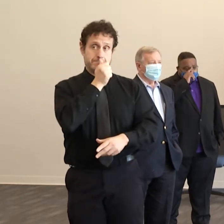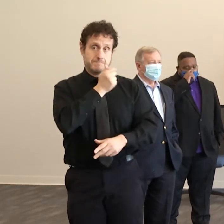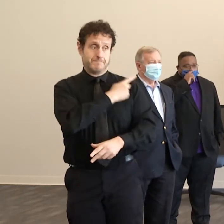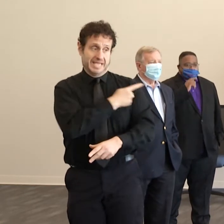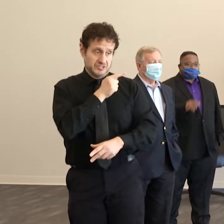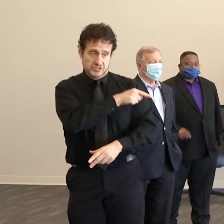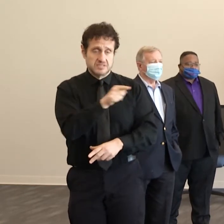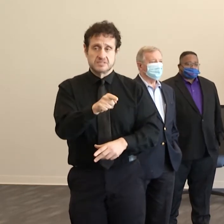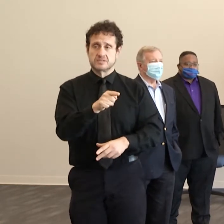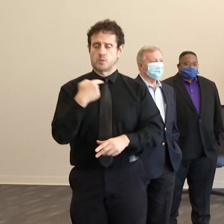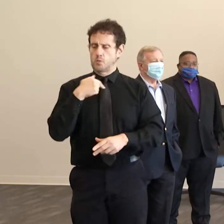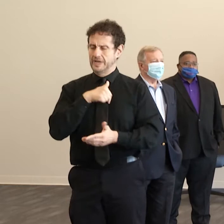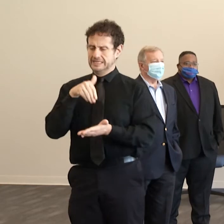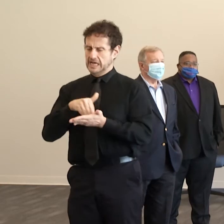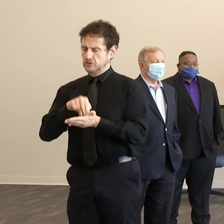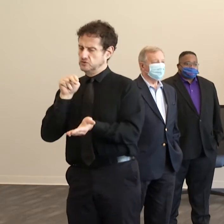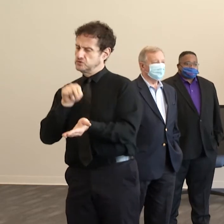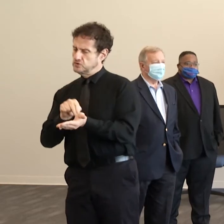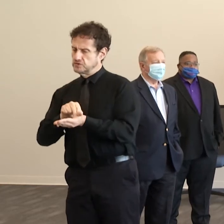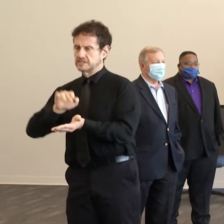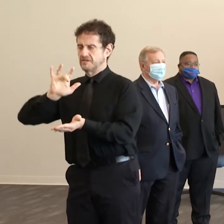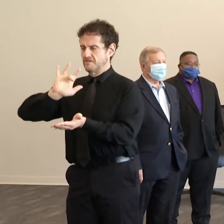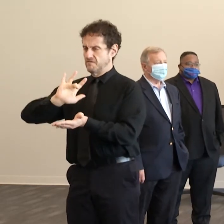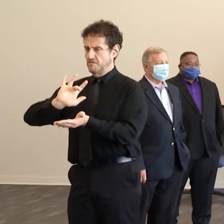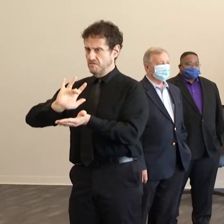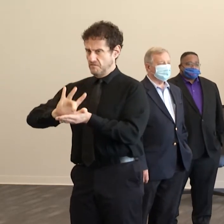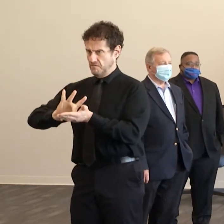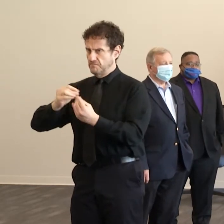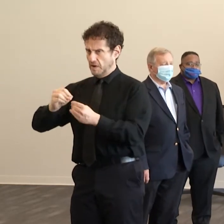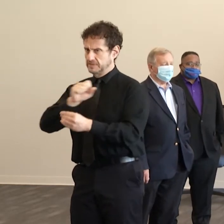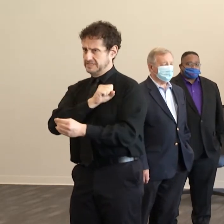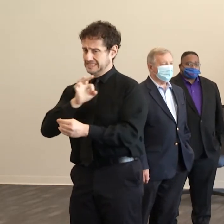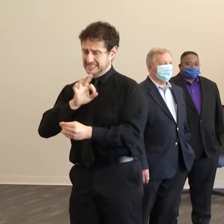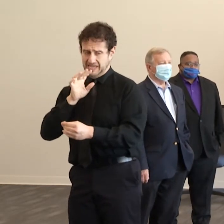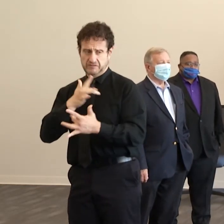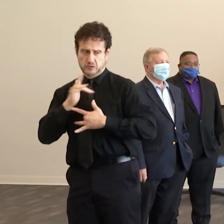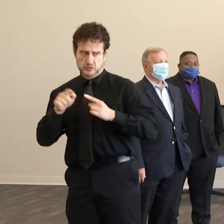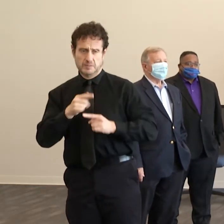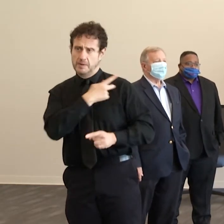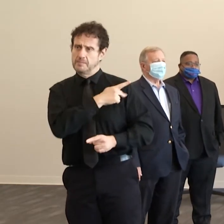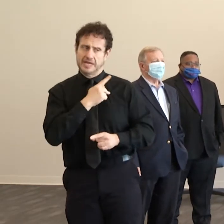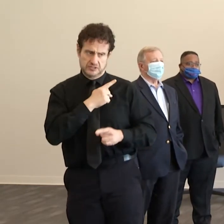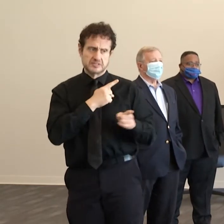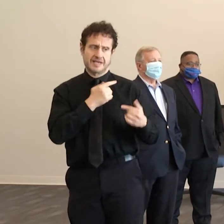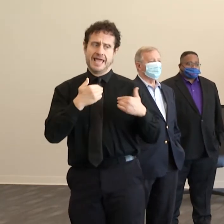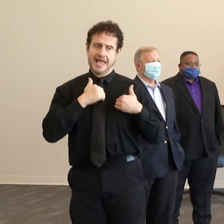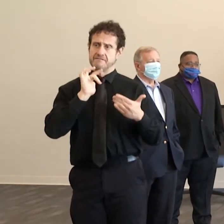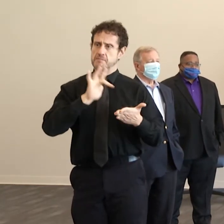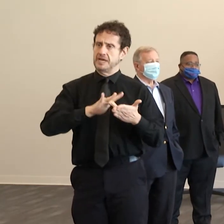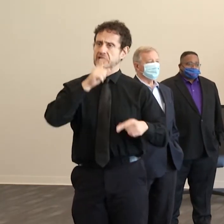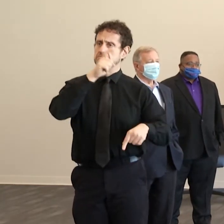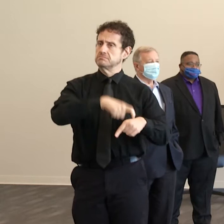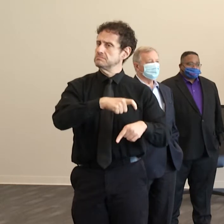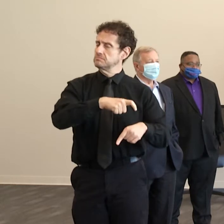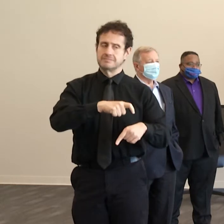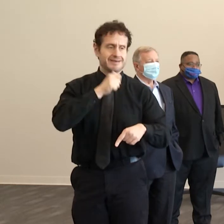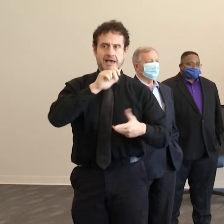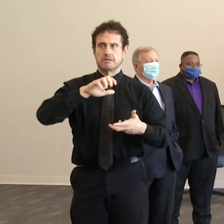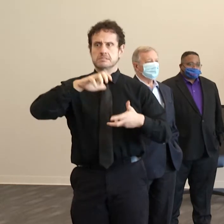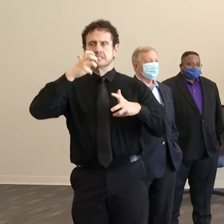staff caring for our patients, we are worried about people being able to receive their medications on time without